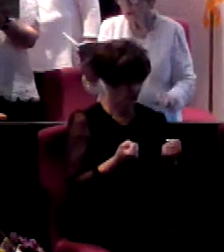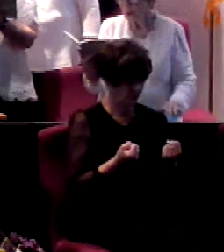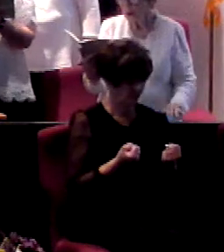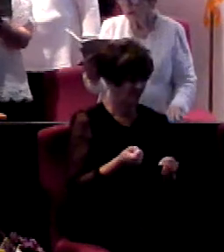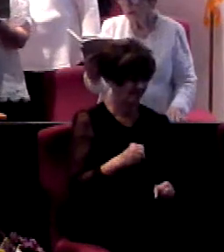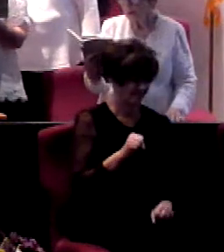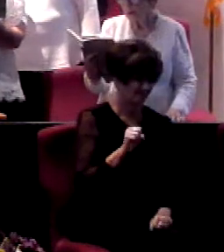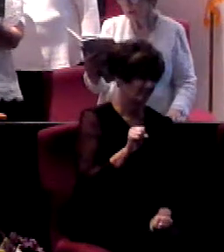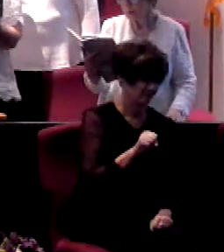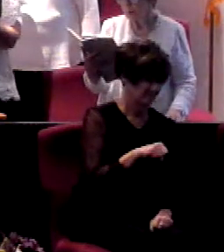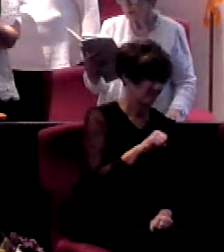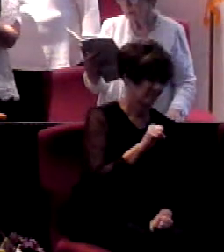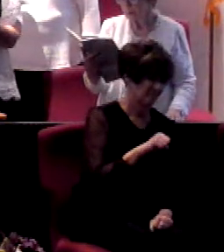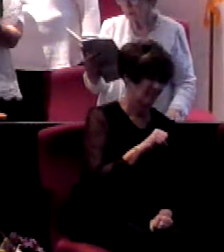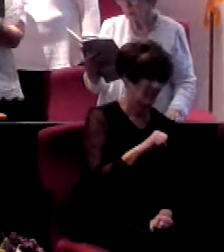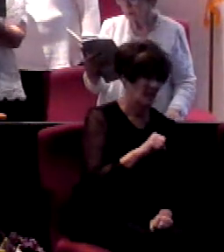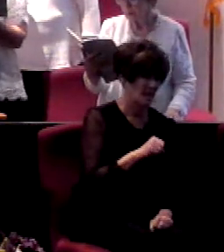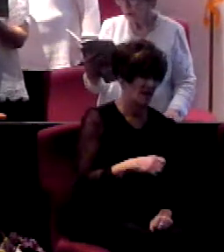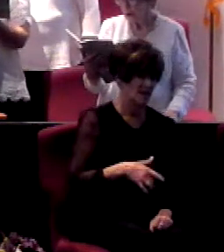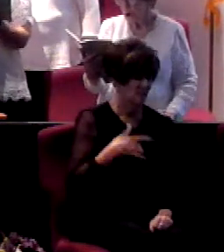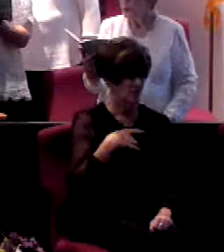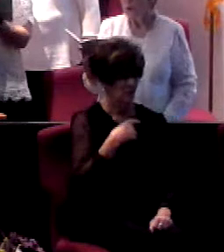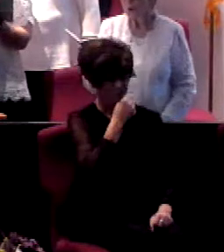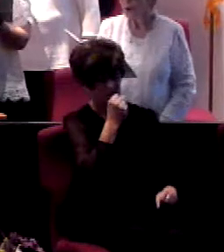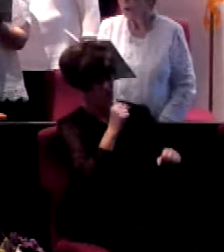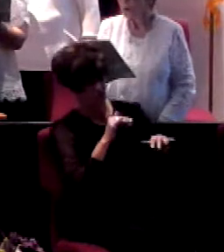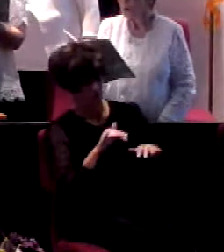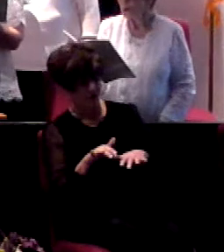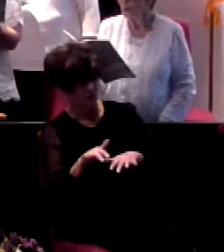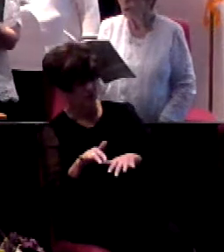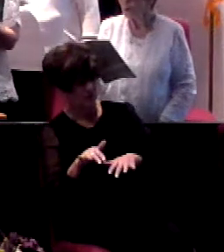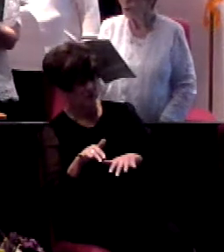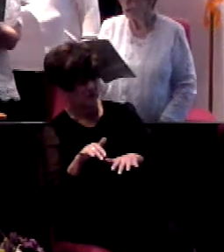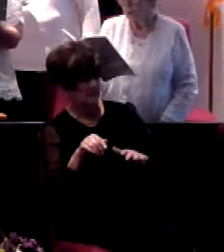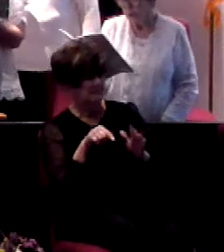Do you feel the shadows deepen?